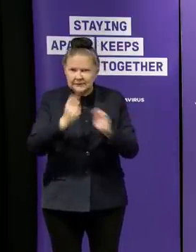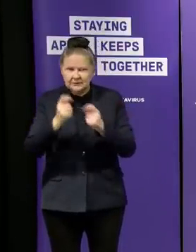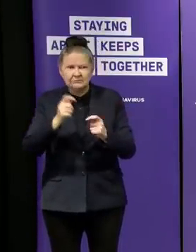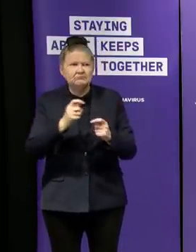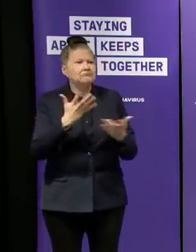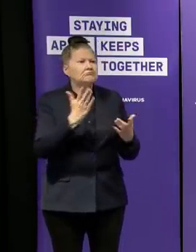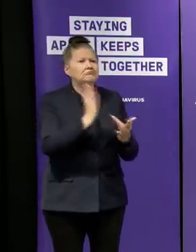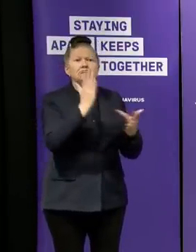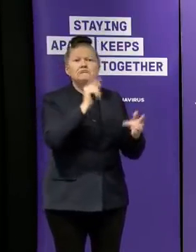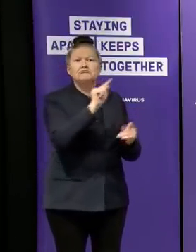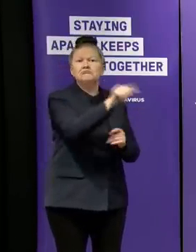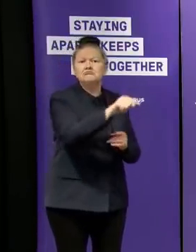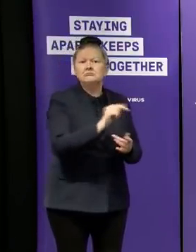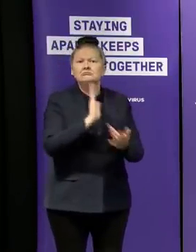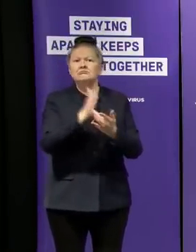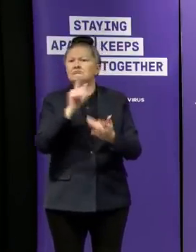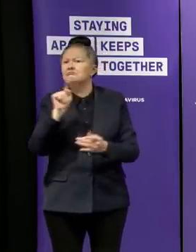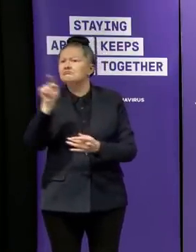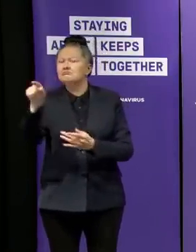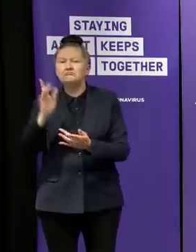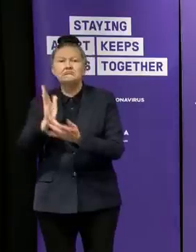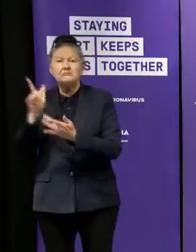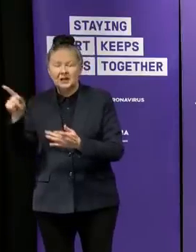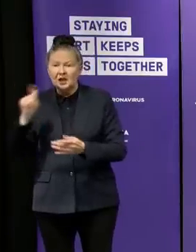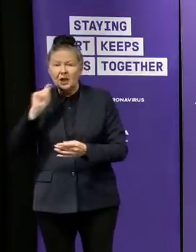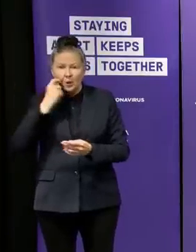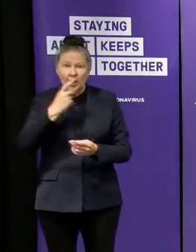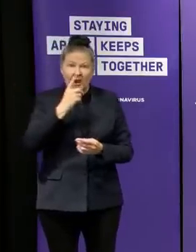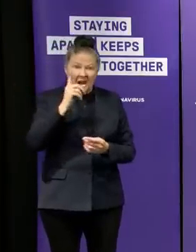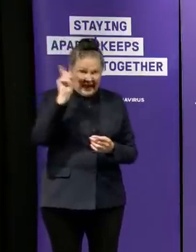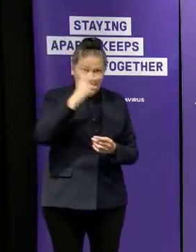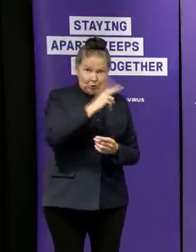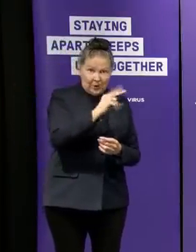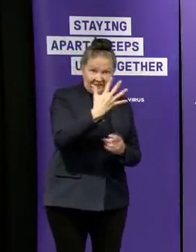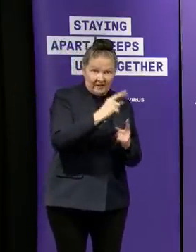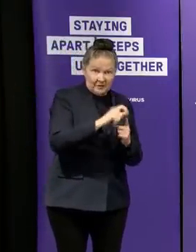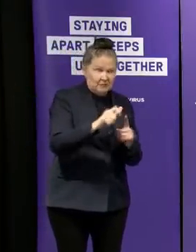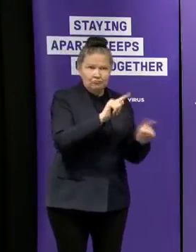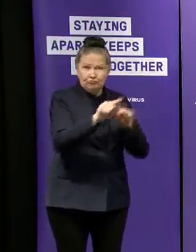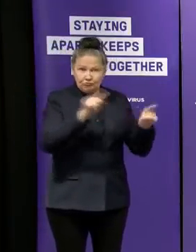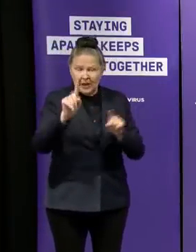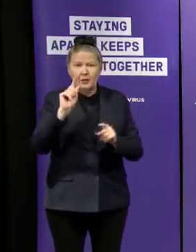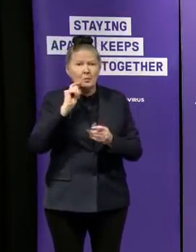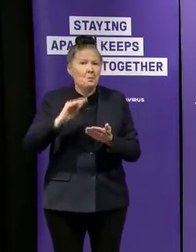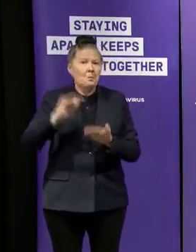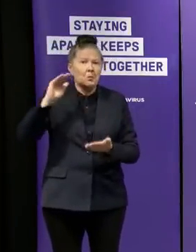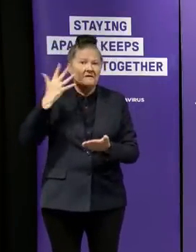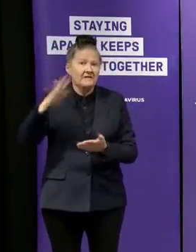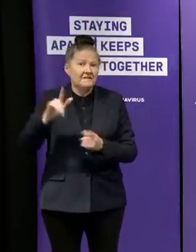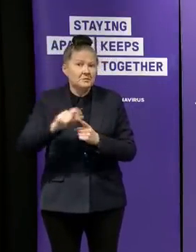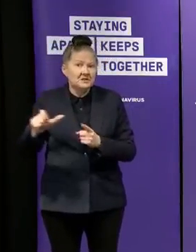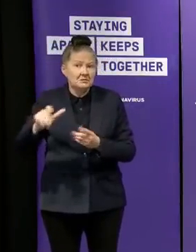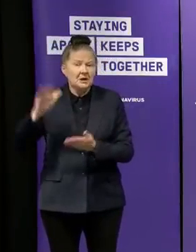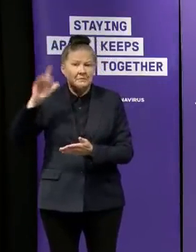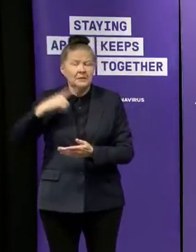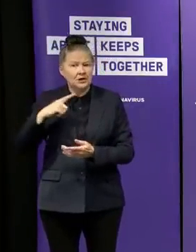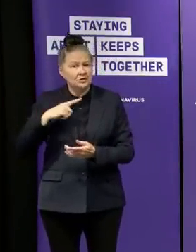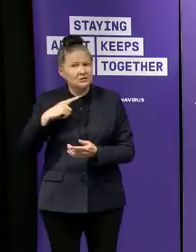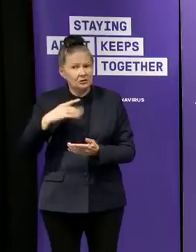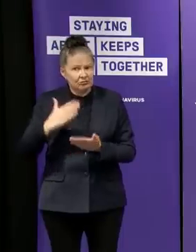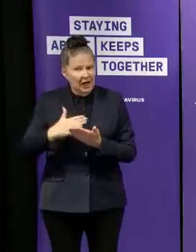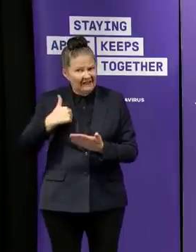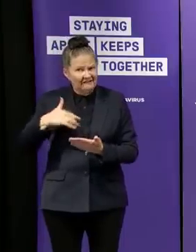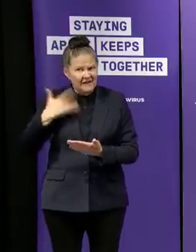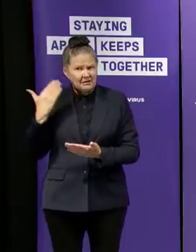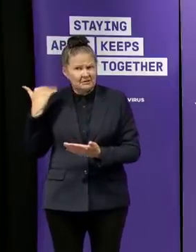ramp up. The plan had it going from 25 to 50%, all those things. I don't have that in front of me, but I'm more than happy to get it, because it's probably jumped to a